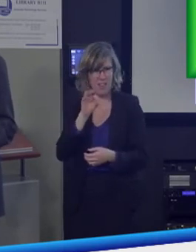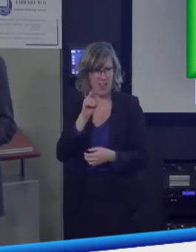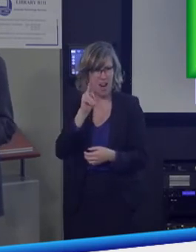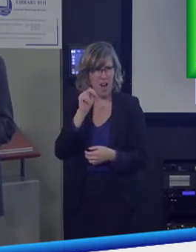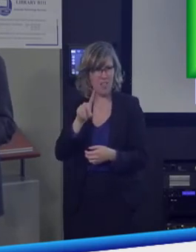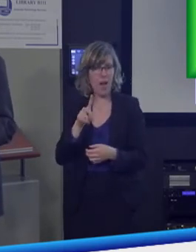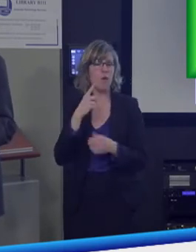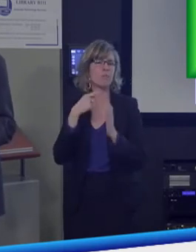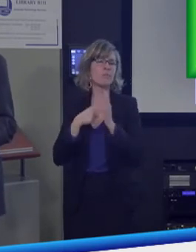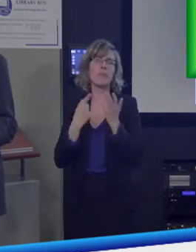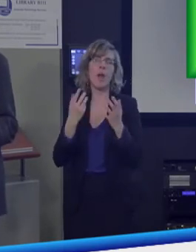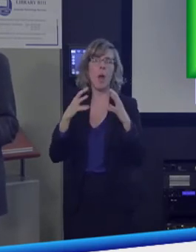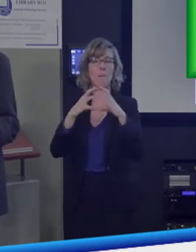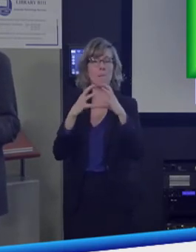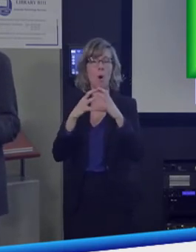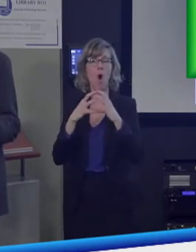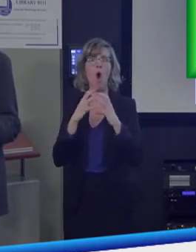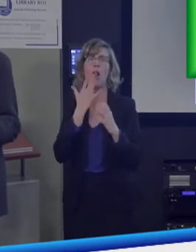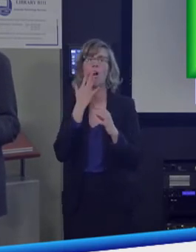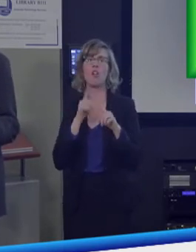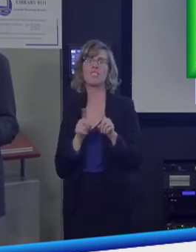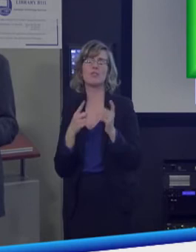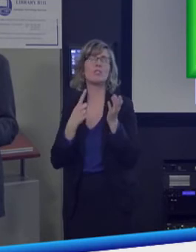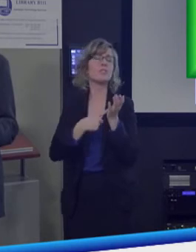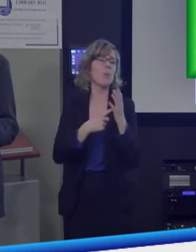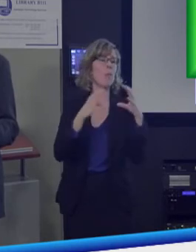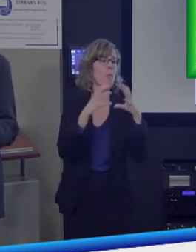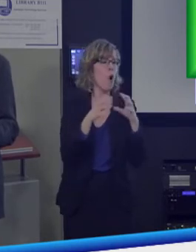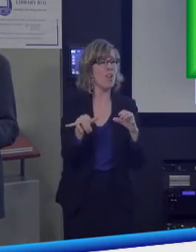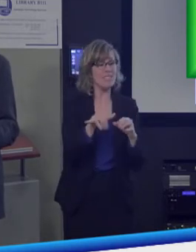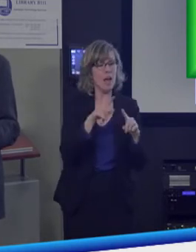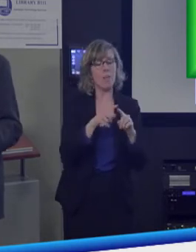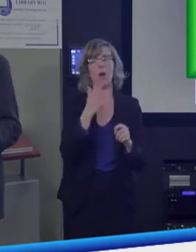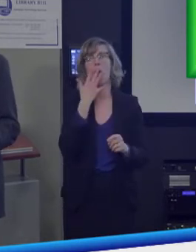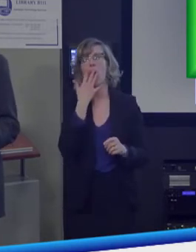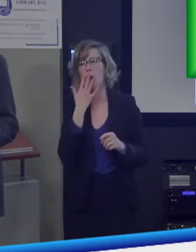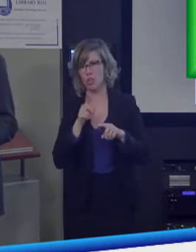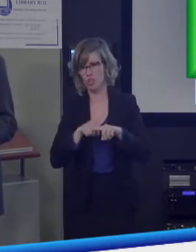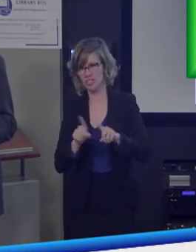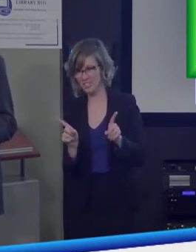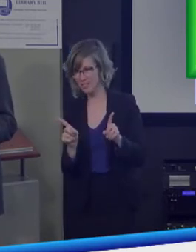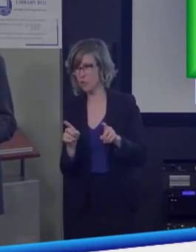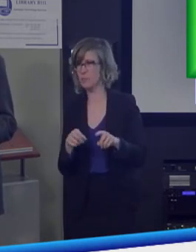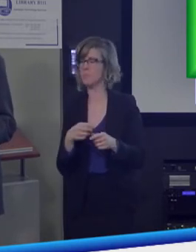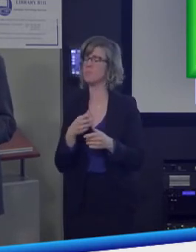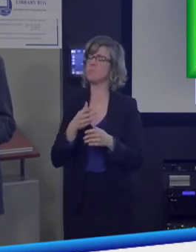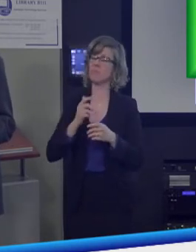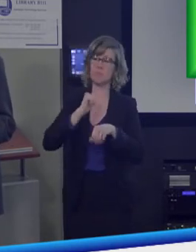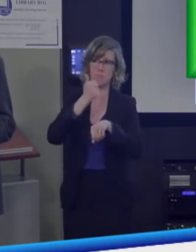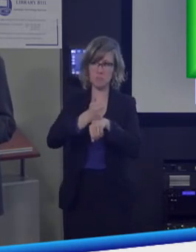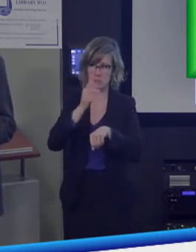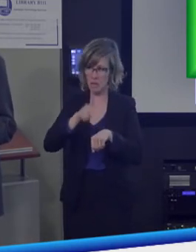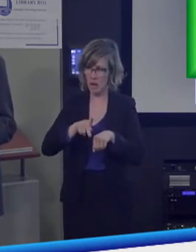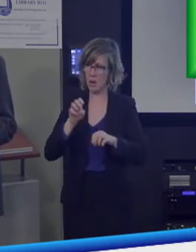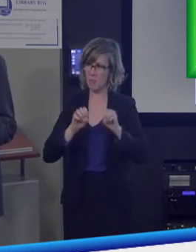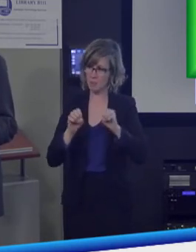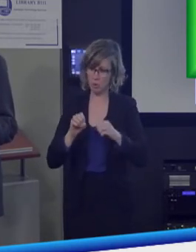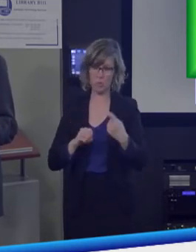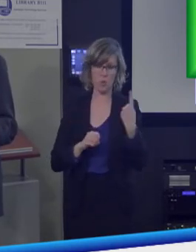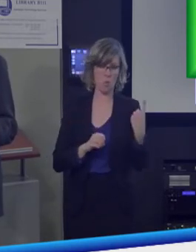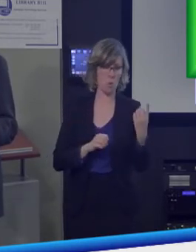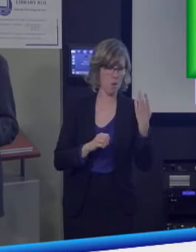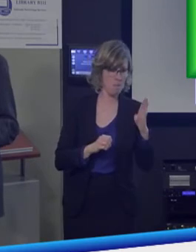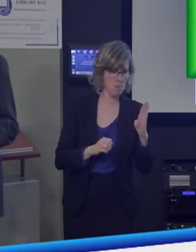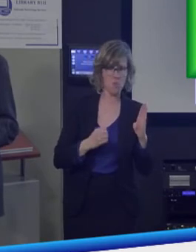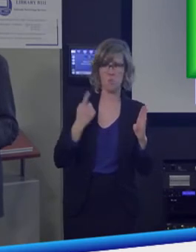color of the ball was different. In some cases we use identical balls that were just different colors. They would set up an experiment and one ball's blue and one